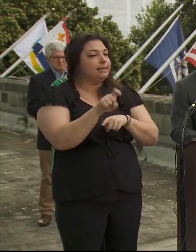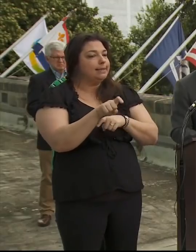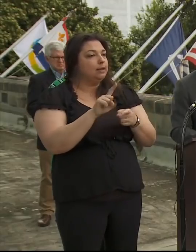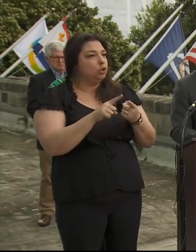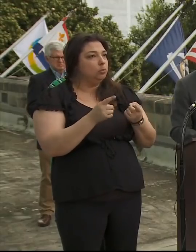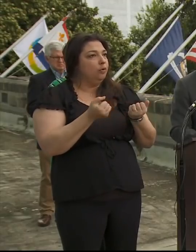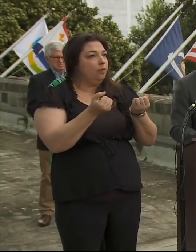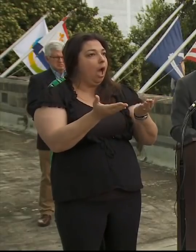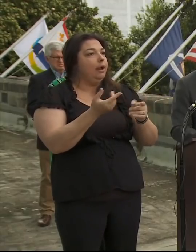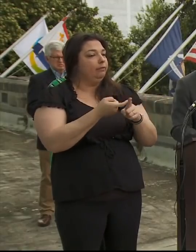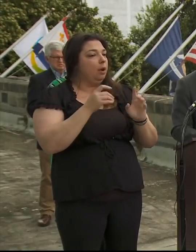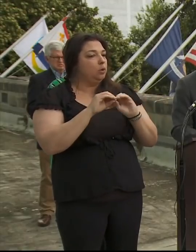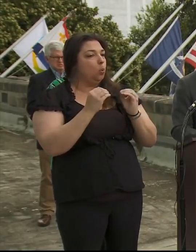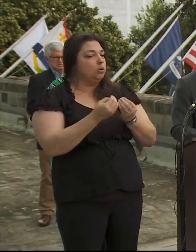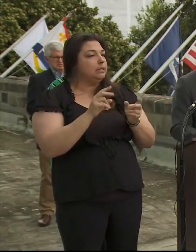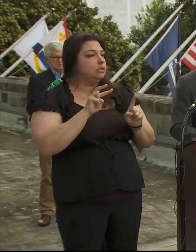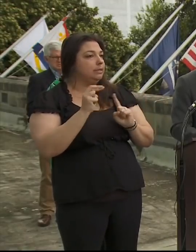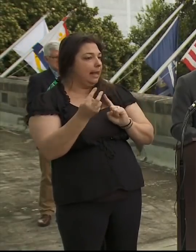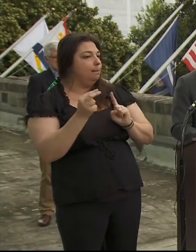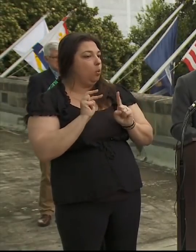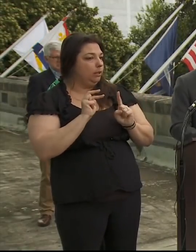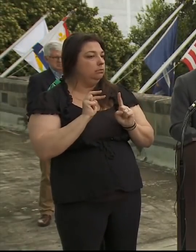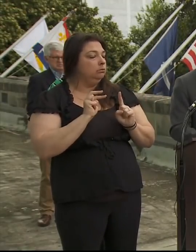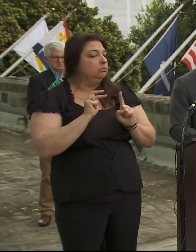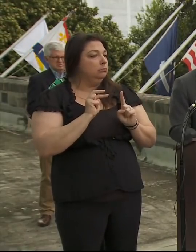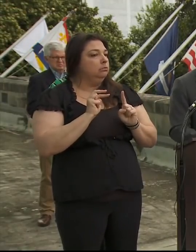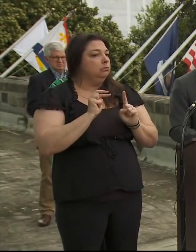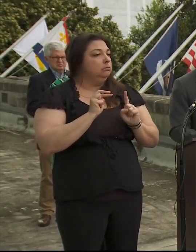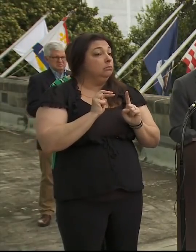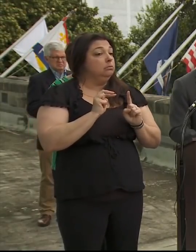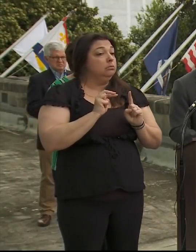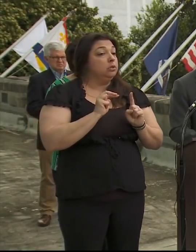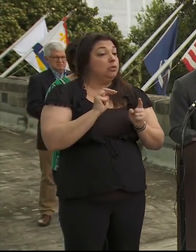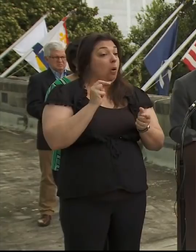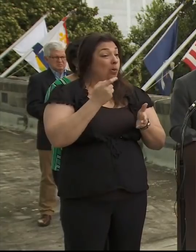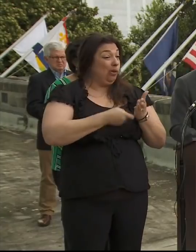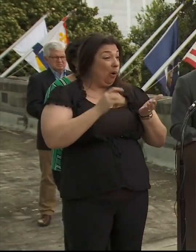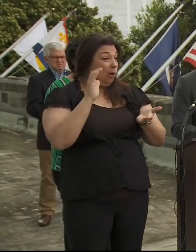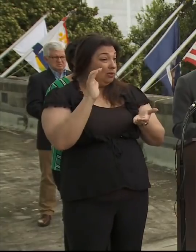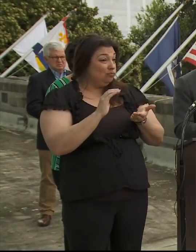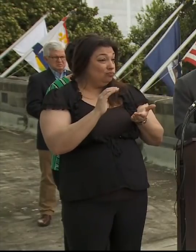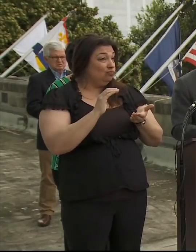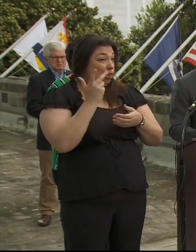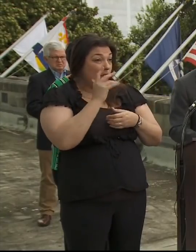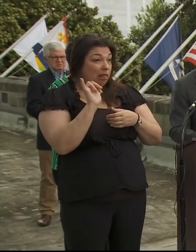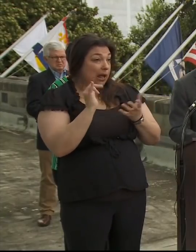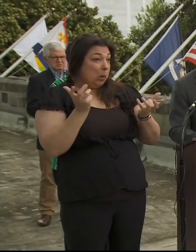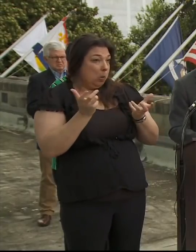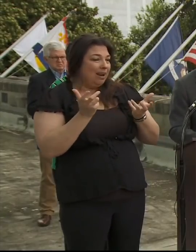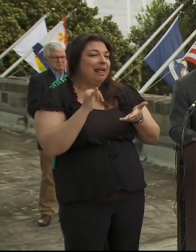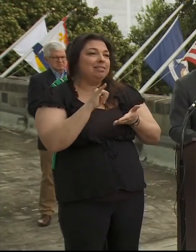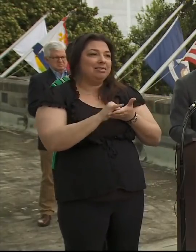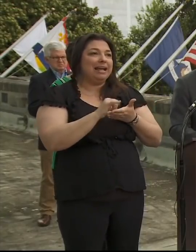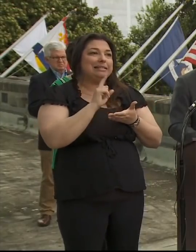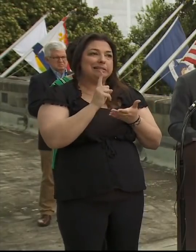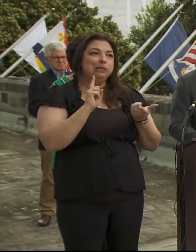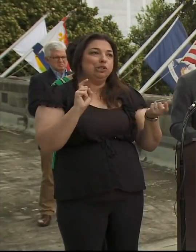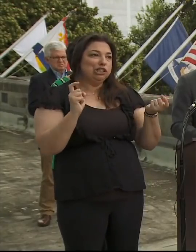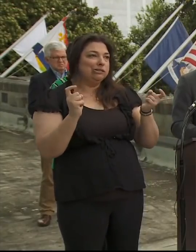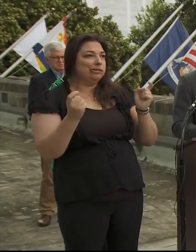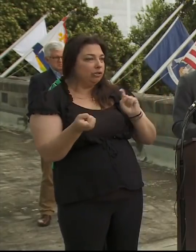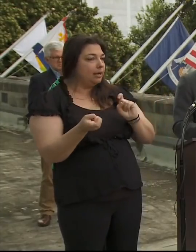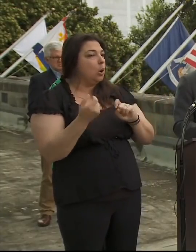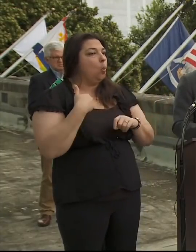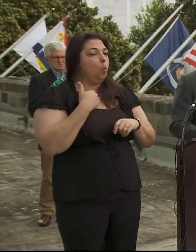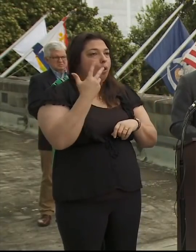provide from an organizational standpoint. So what does the cost reduction plan look like? That is what remains the most fluid. We're looking